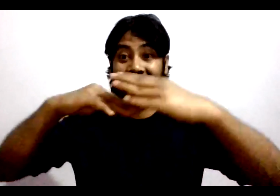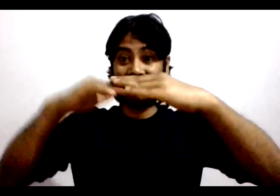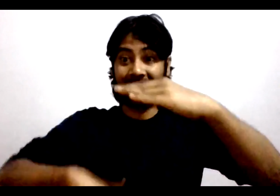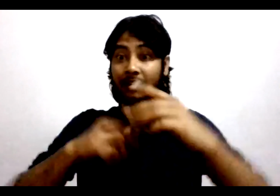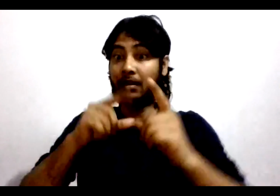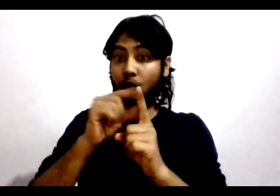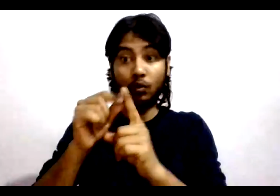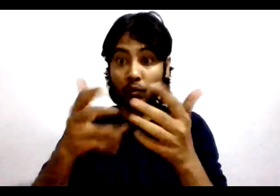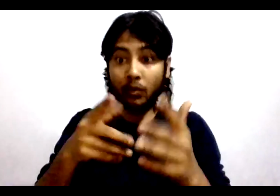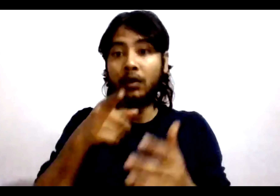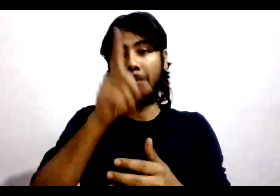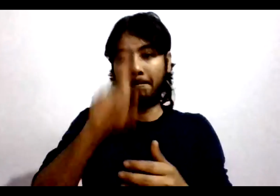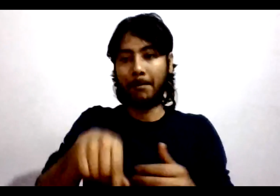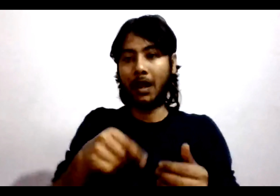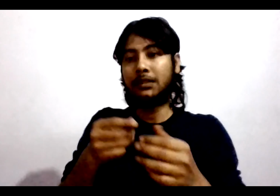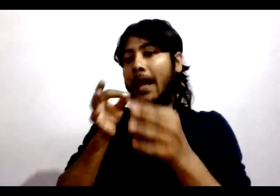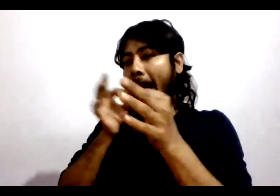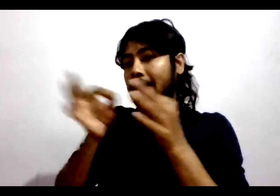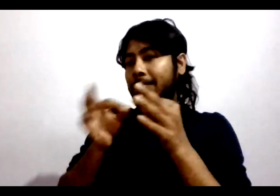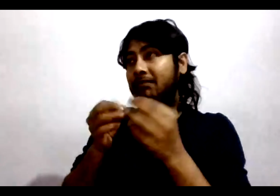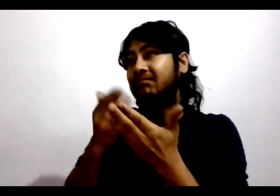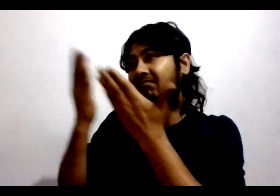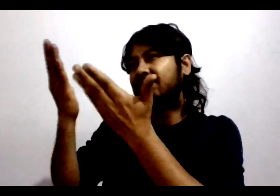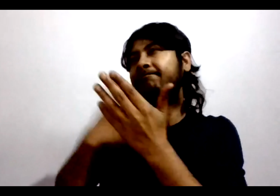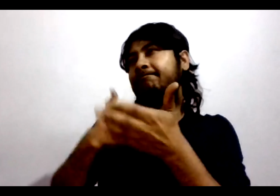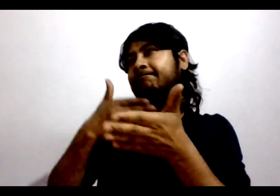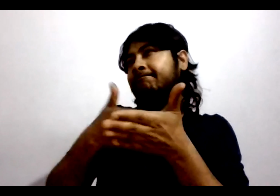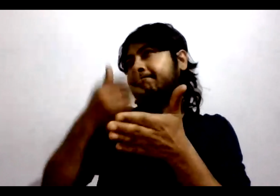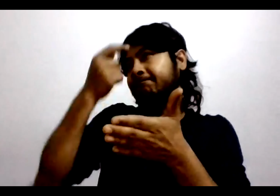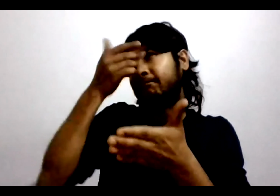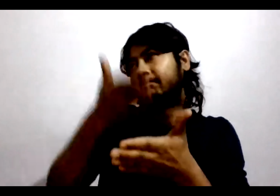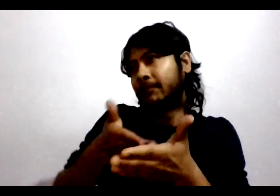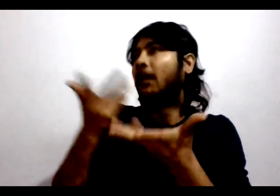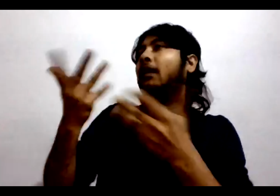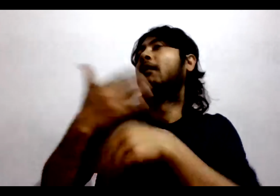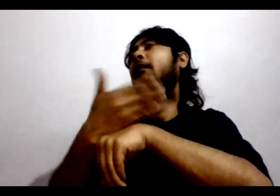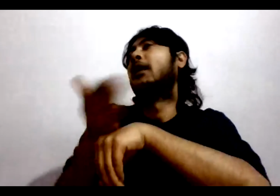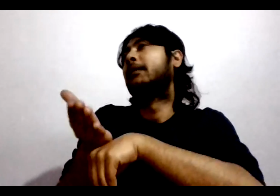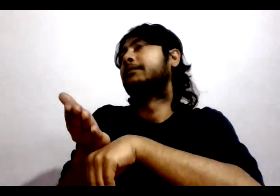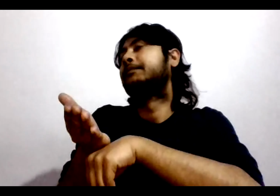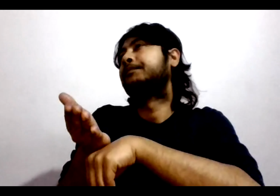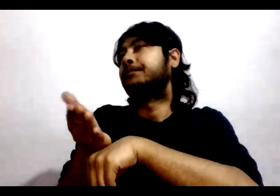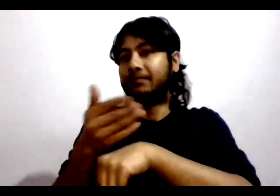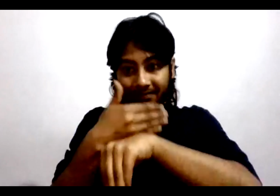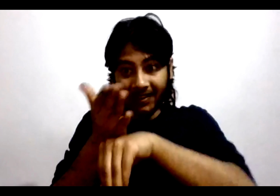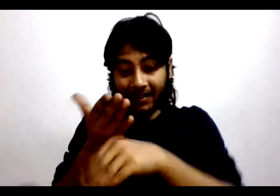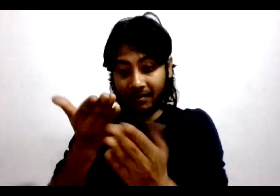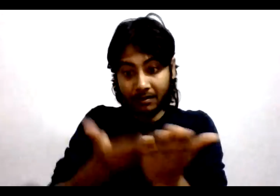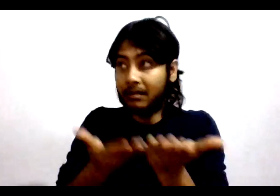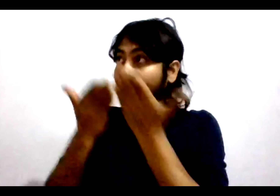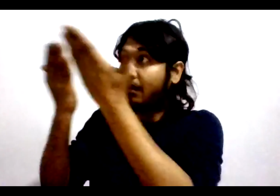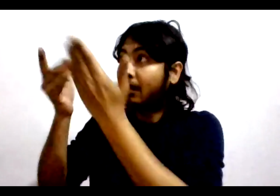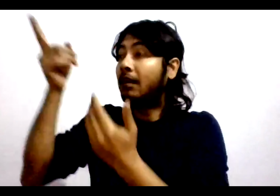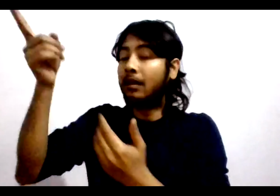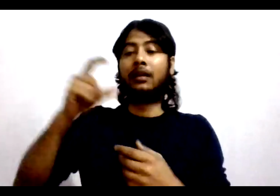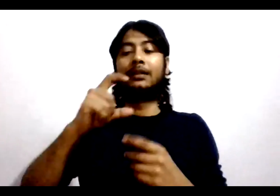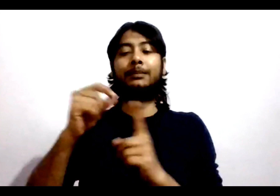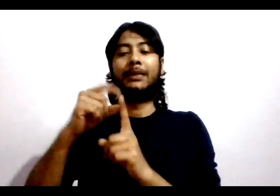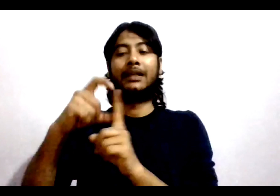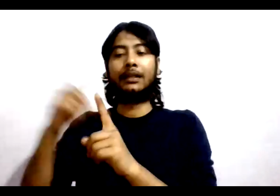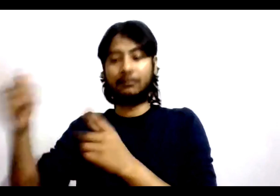complained has got an opportunity to go with that order and approach the higher courts, for example, High Court or some other